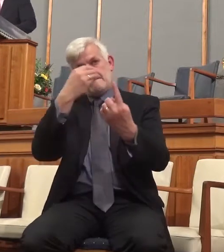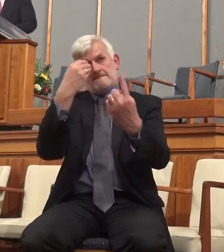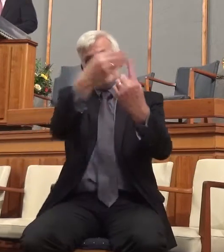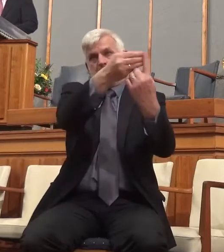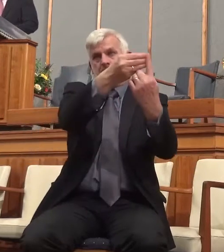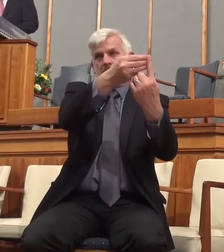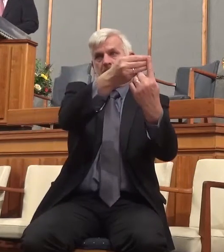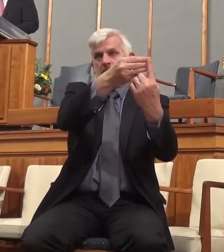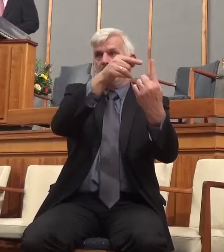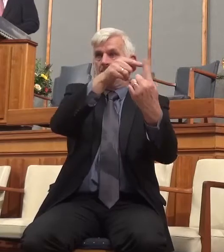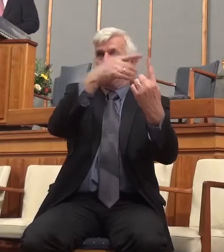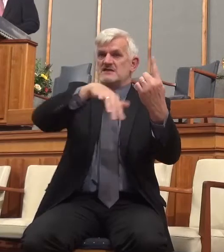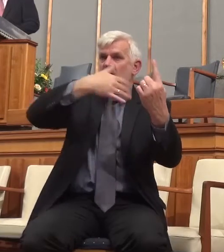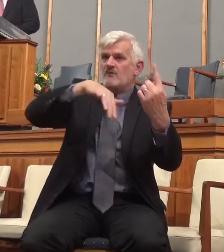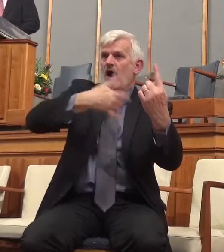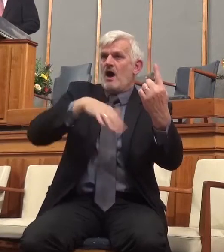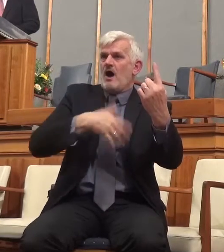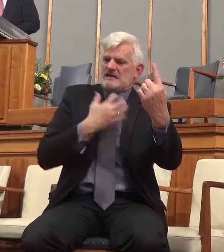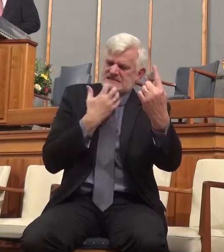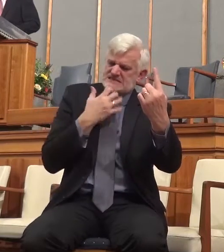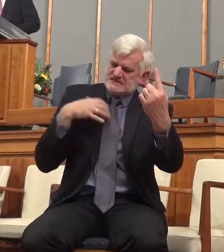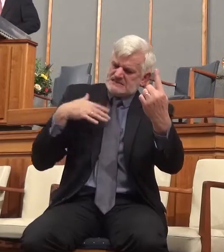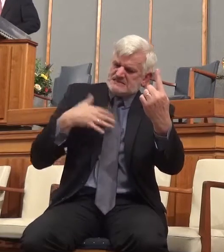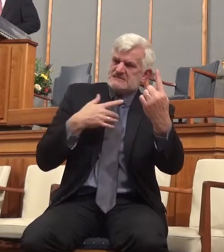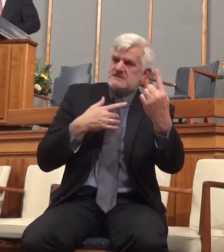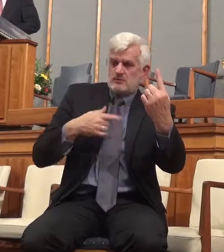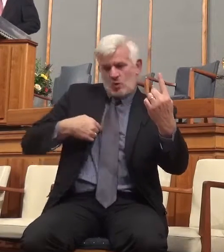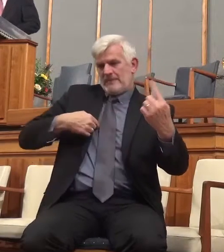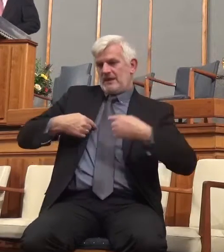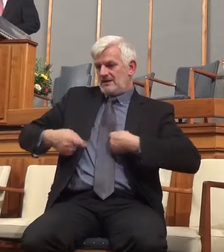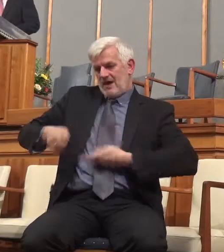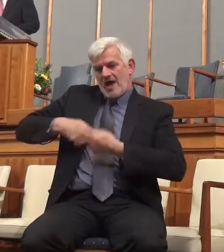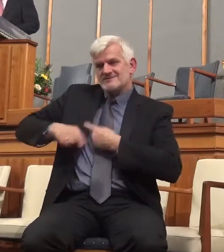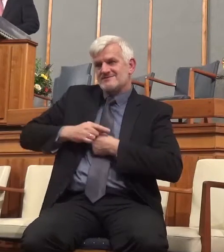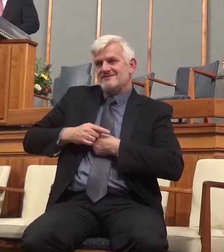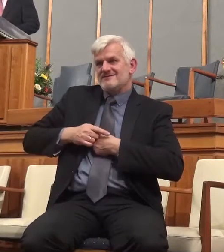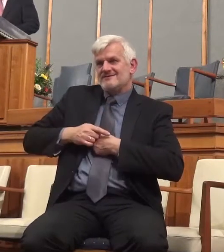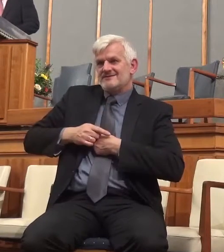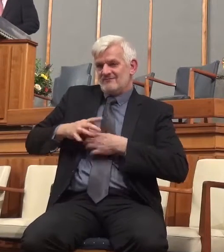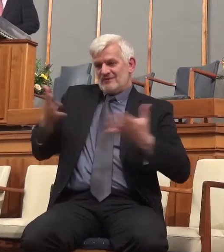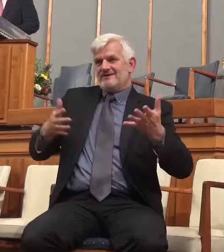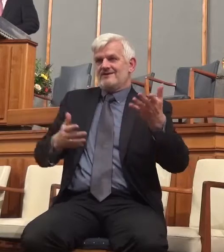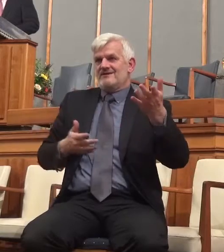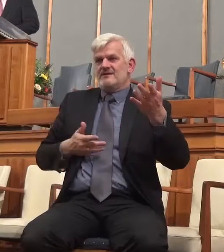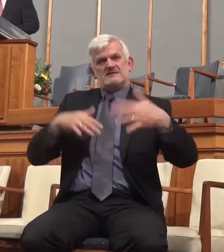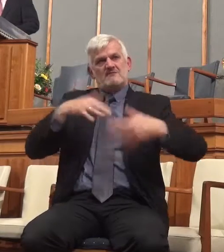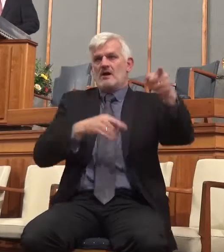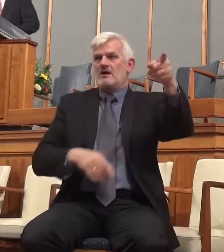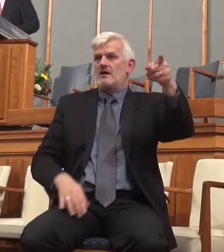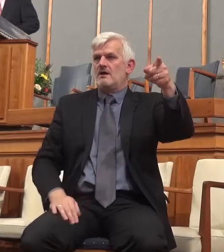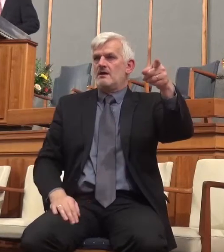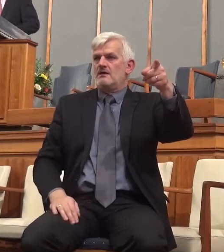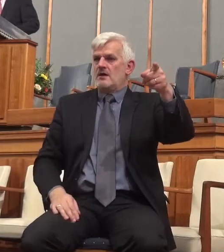would suffer it and bear it away instead of us. that is to say, those of us